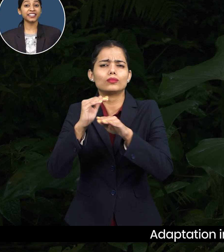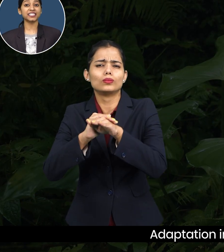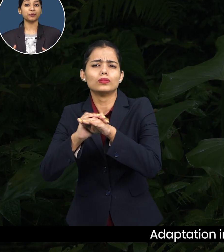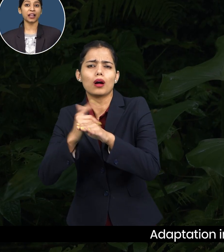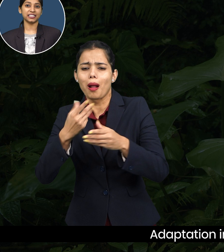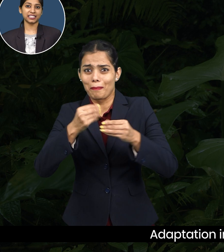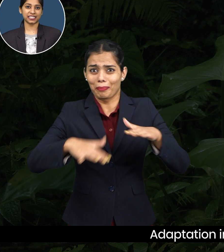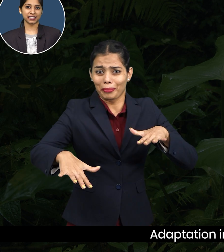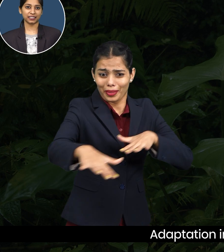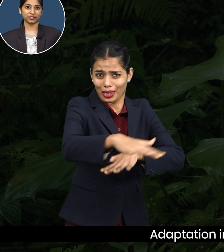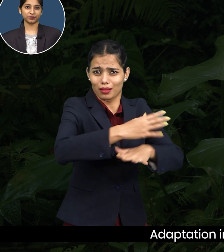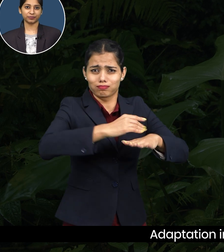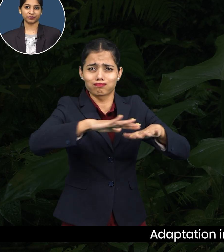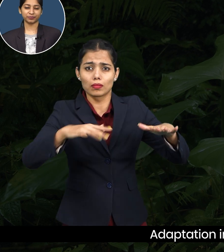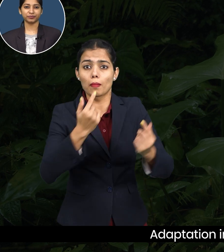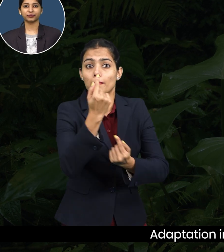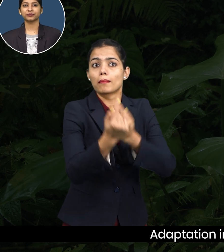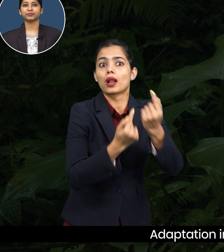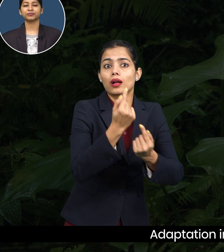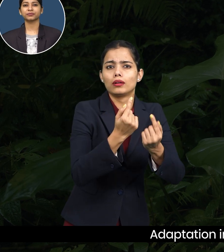Adaptation in desert plants.